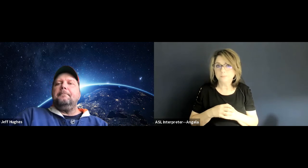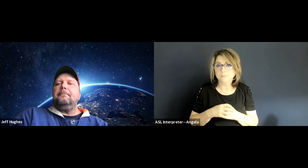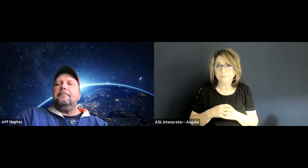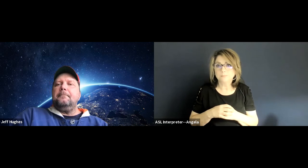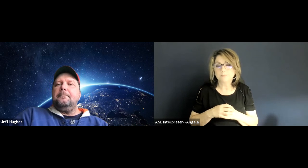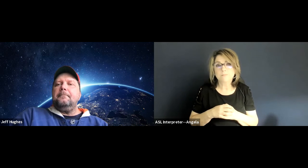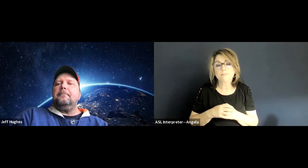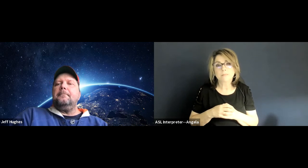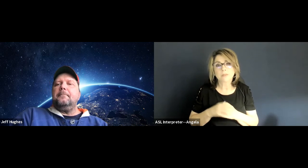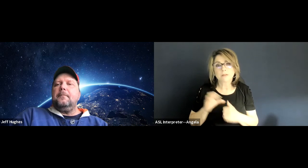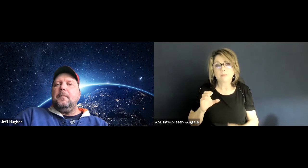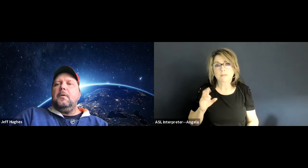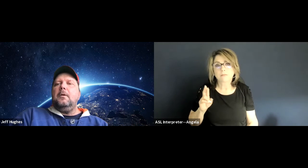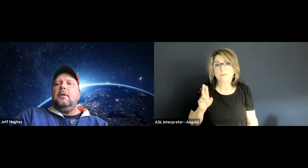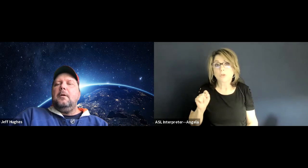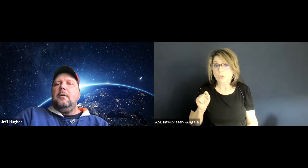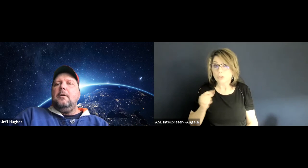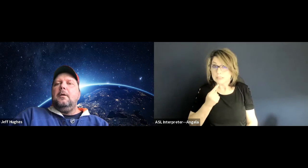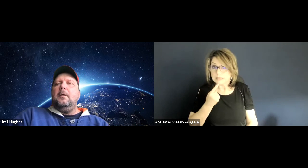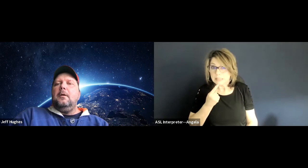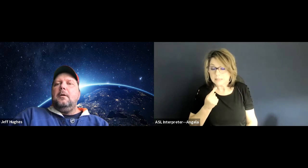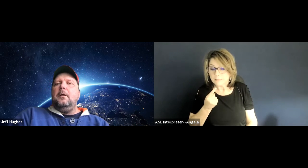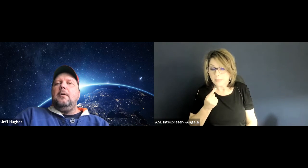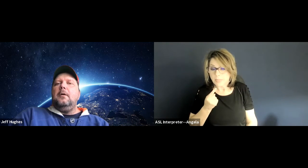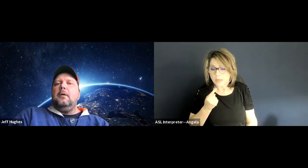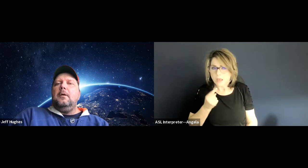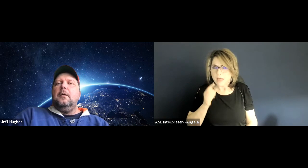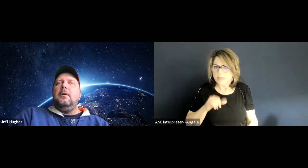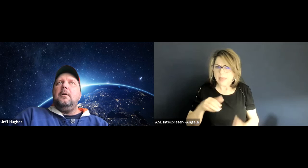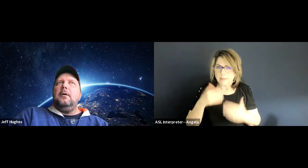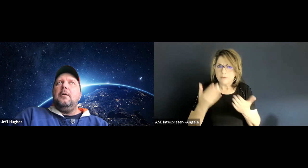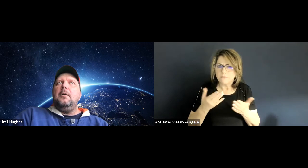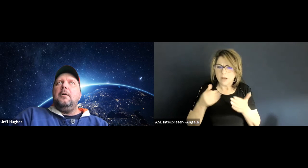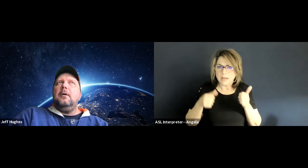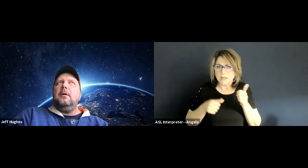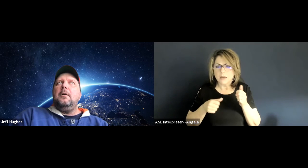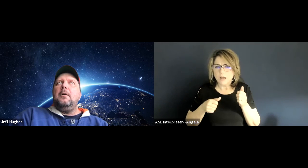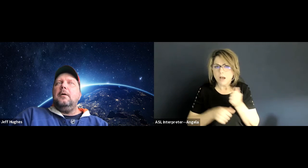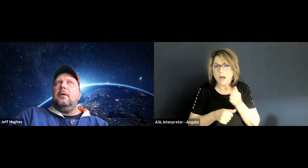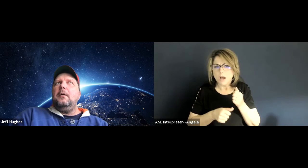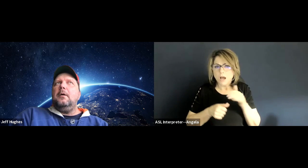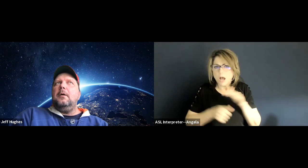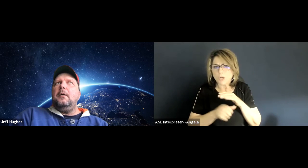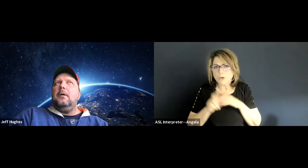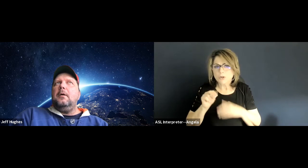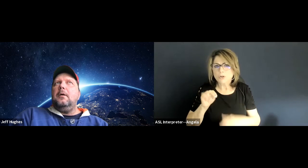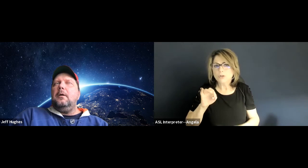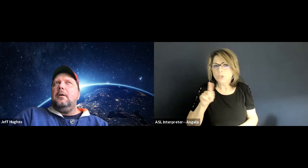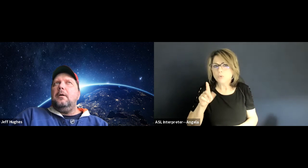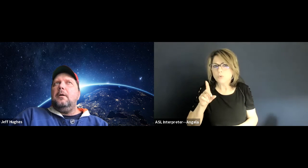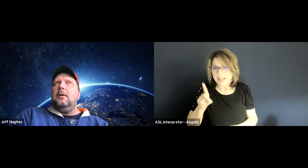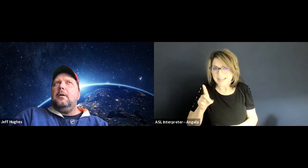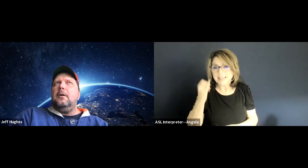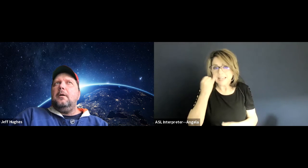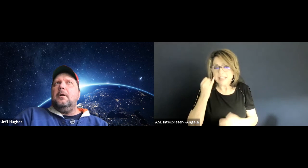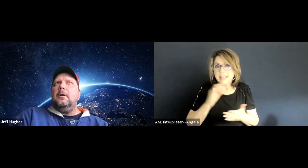And then Kurt says, would that be provided under United only if you are Medicaid? What if you supplement